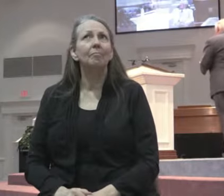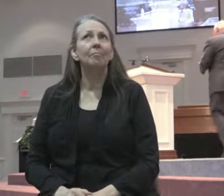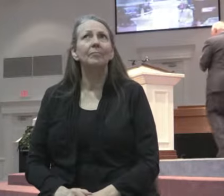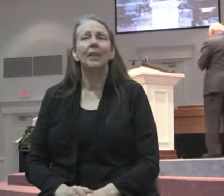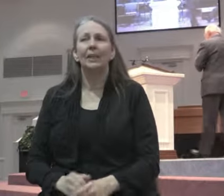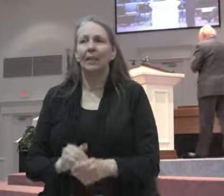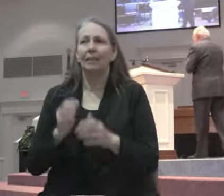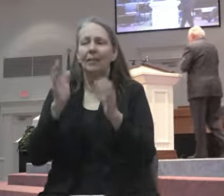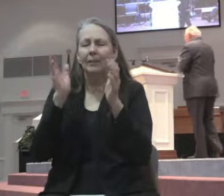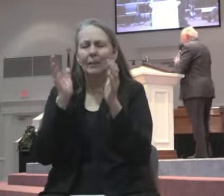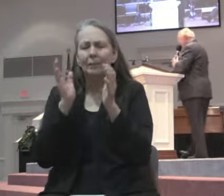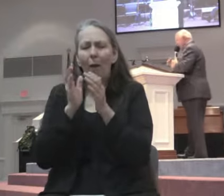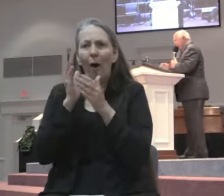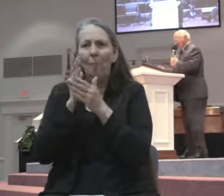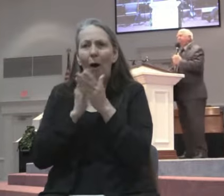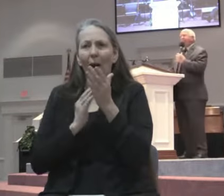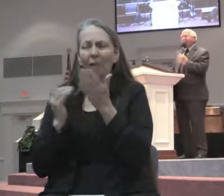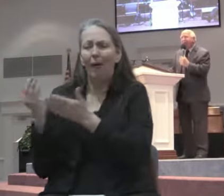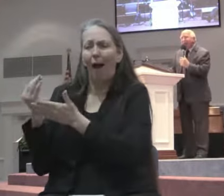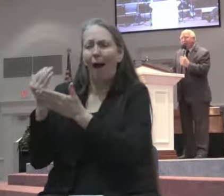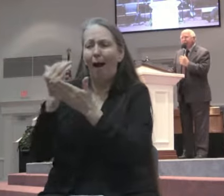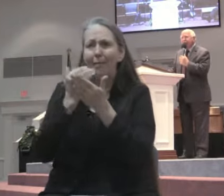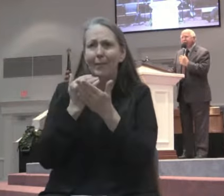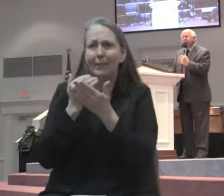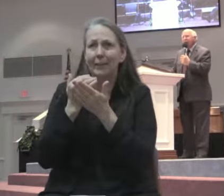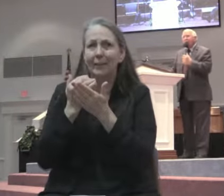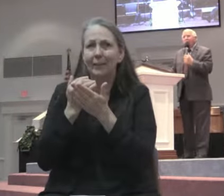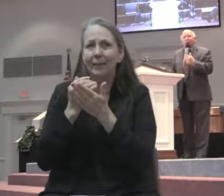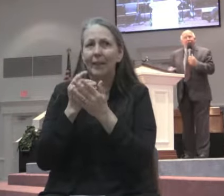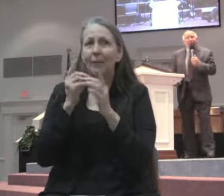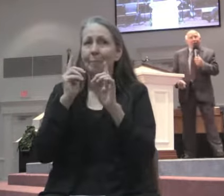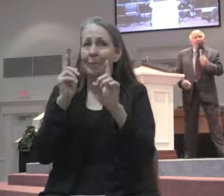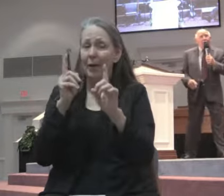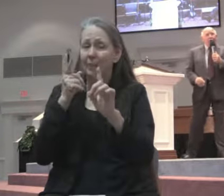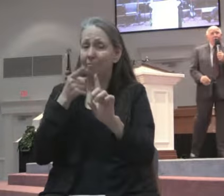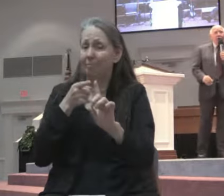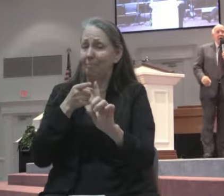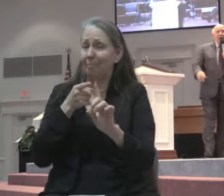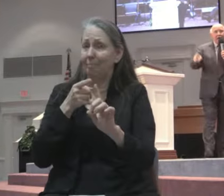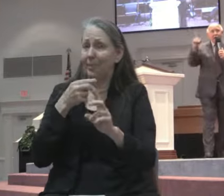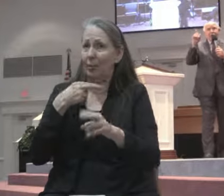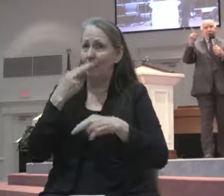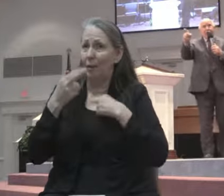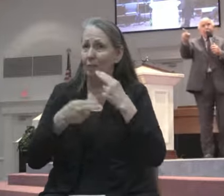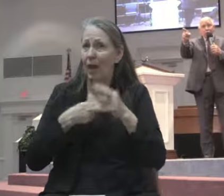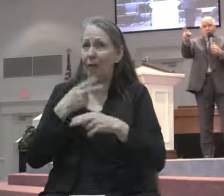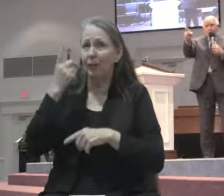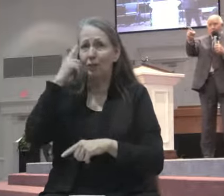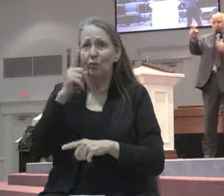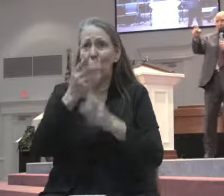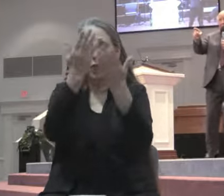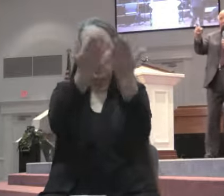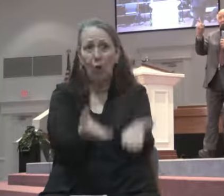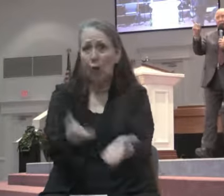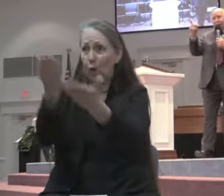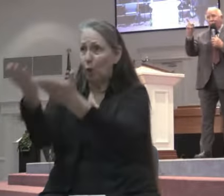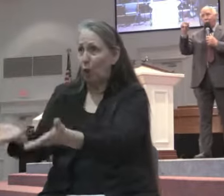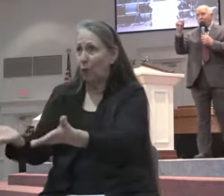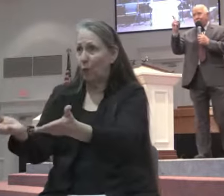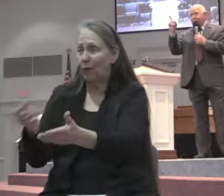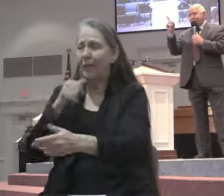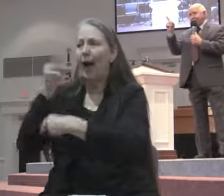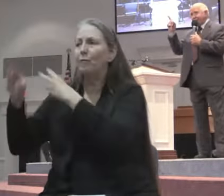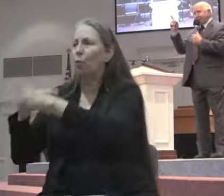small portion of the harvest. But the fact is, revival is for you and not